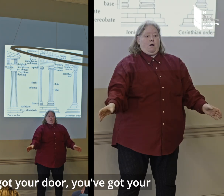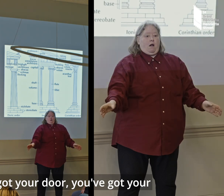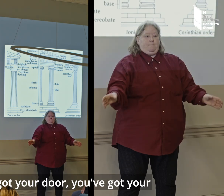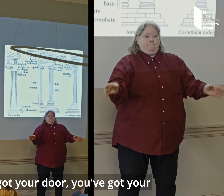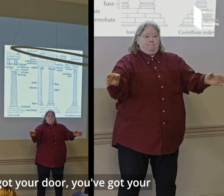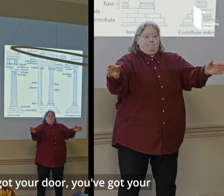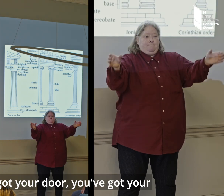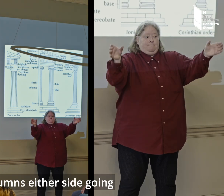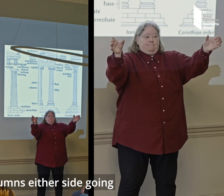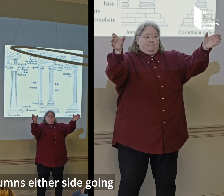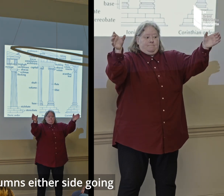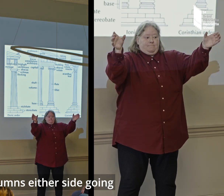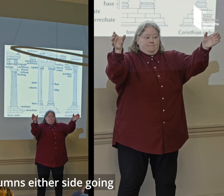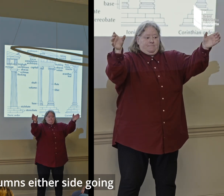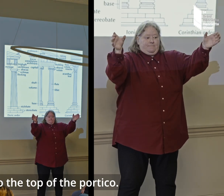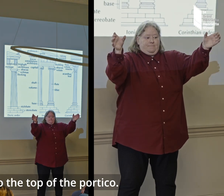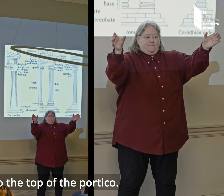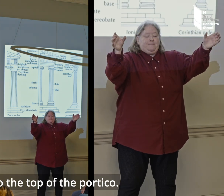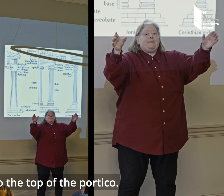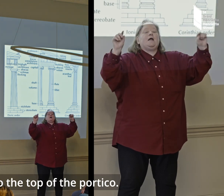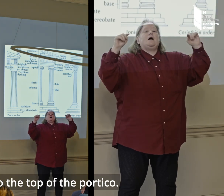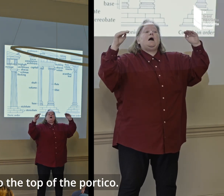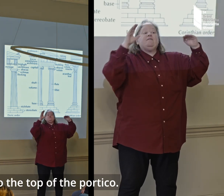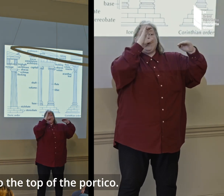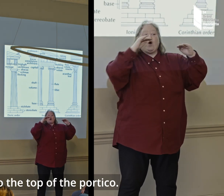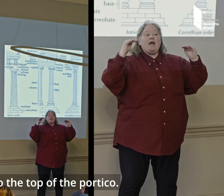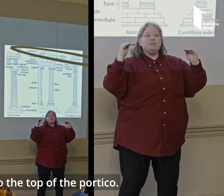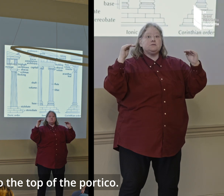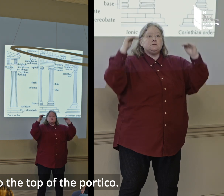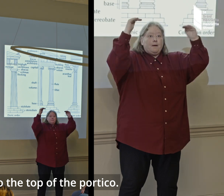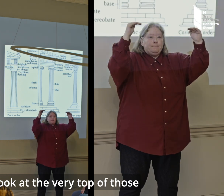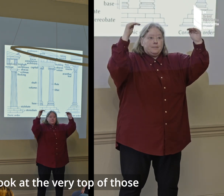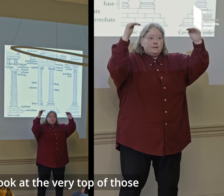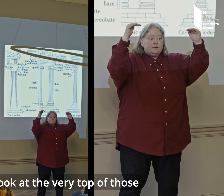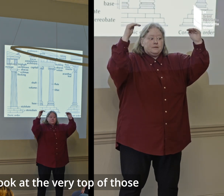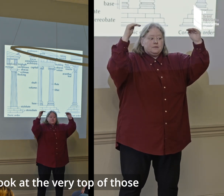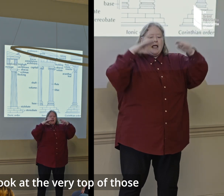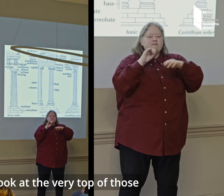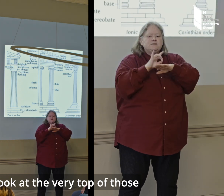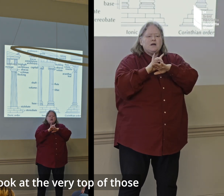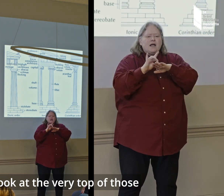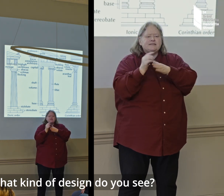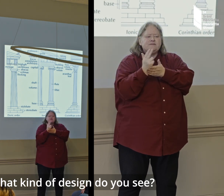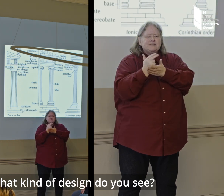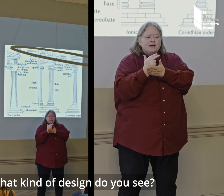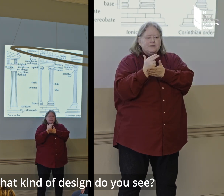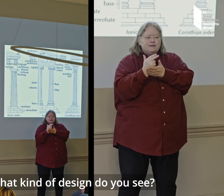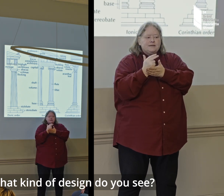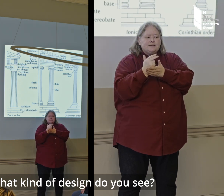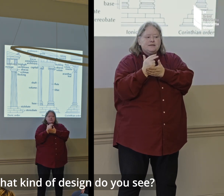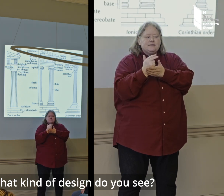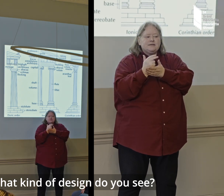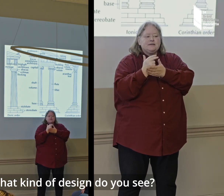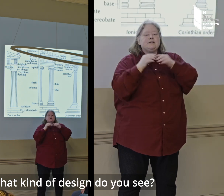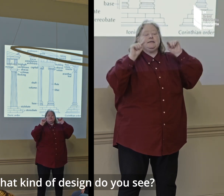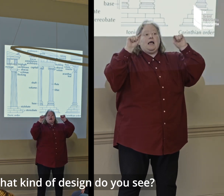So you've got your door, you've got your columns either side going up to the top of the portico. Have a look at the very top of those columns. What